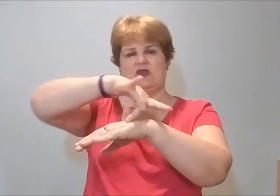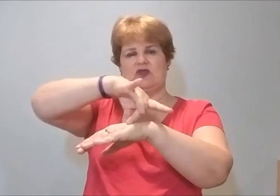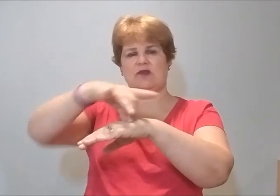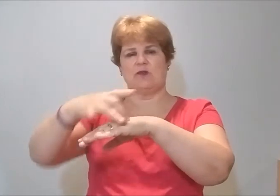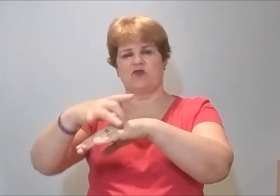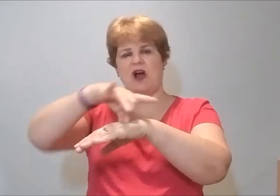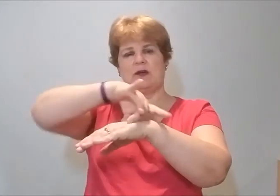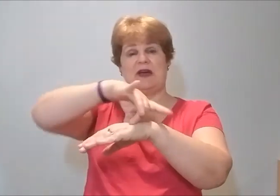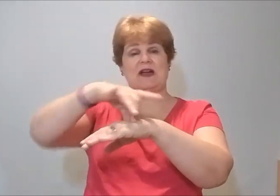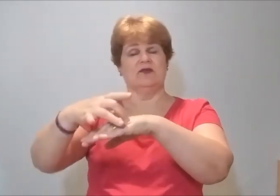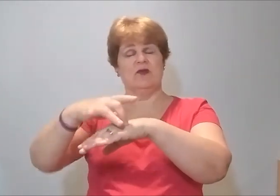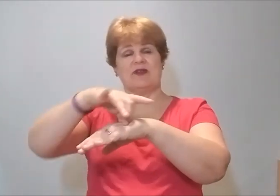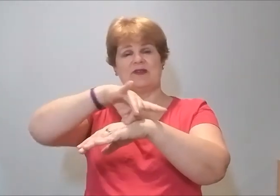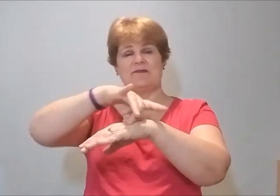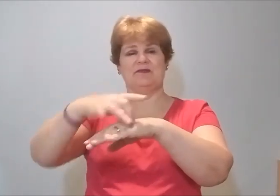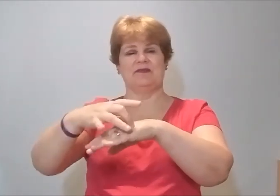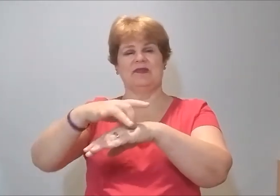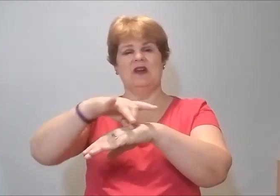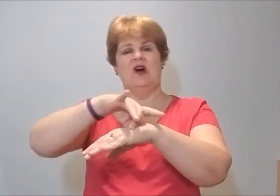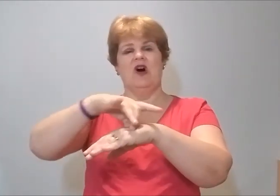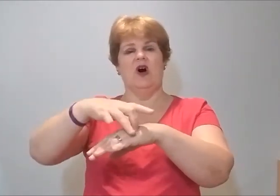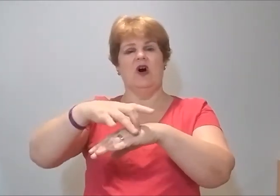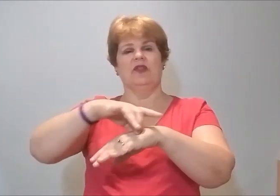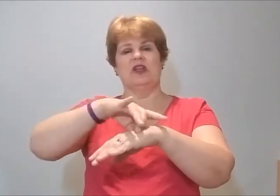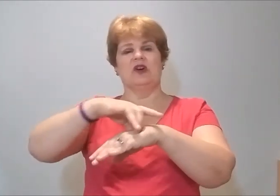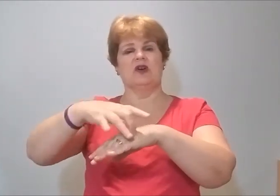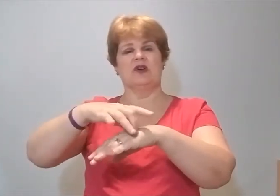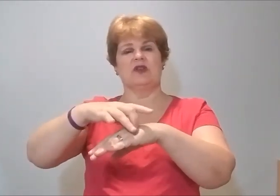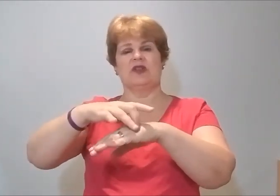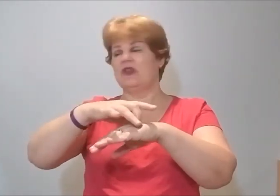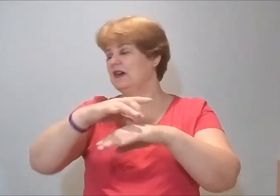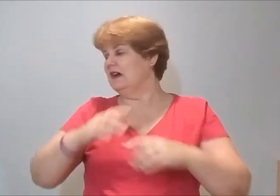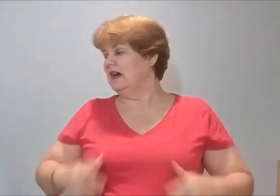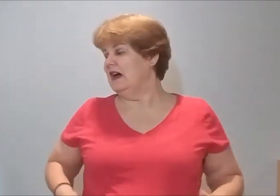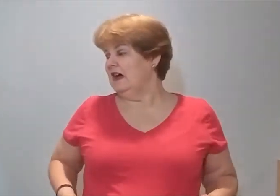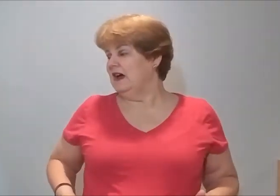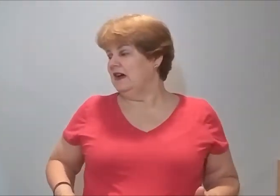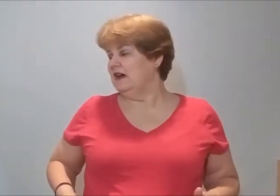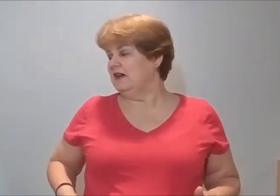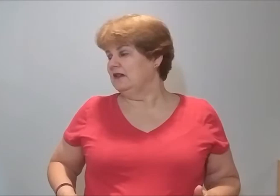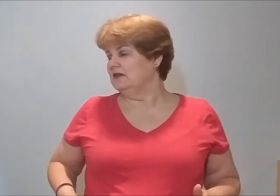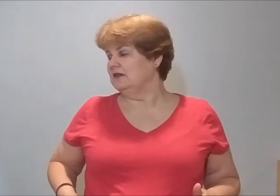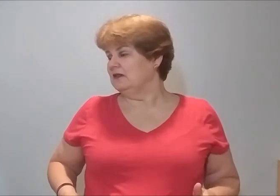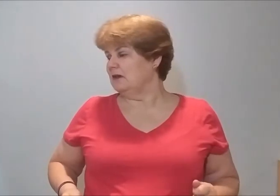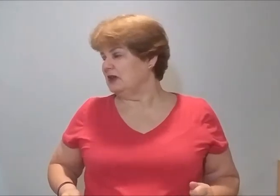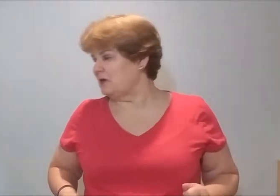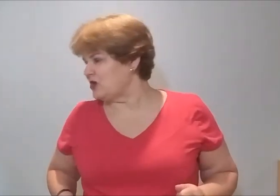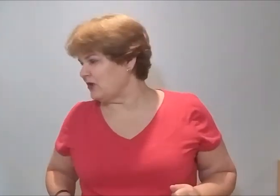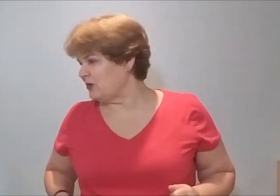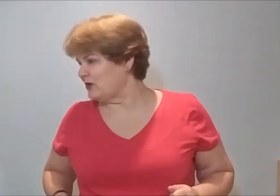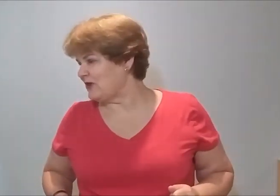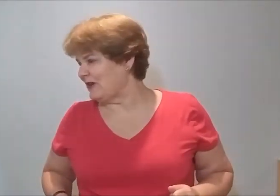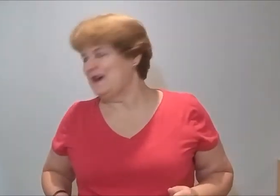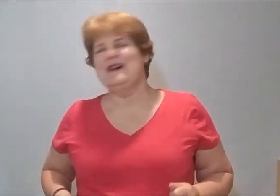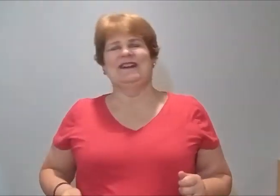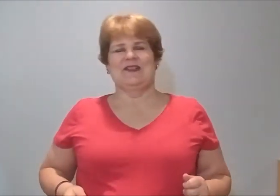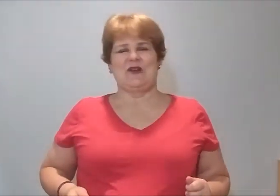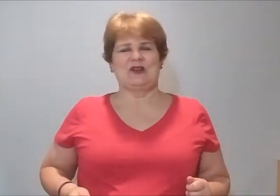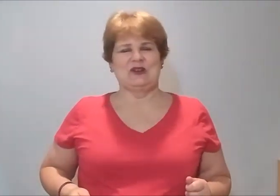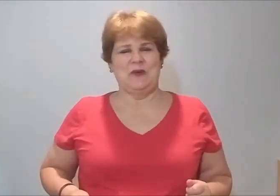just rock it back and forth. All the earth, let me double check the words here. It's hard to do it when we're